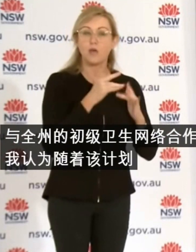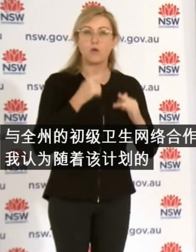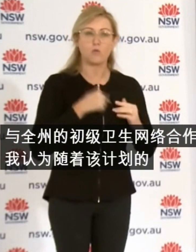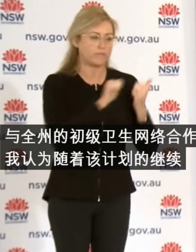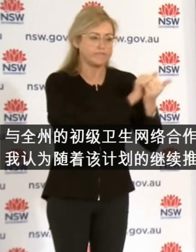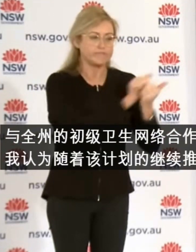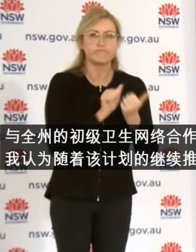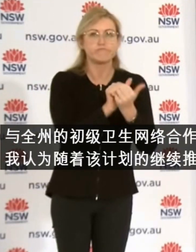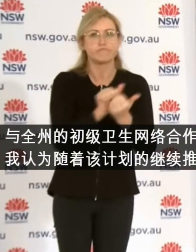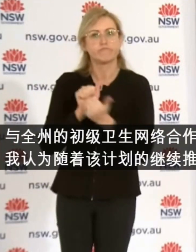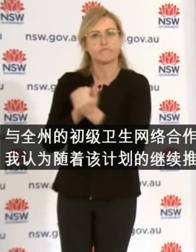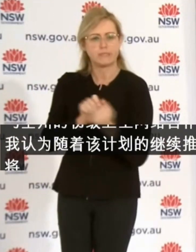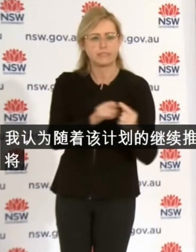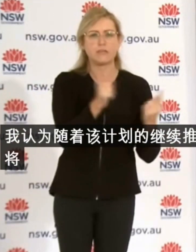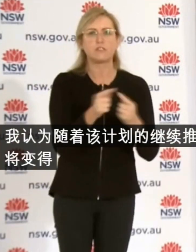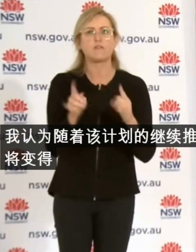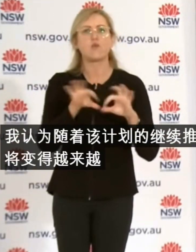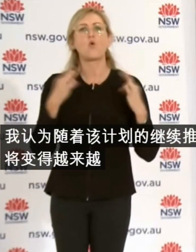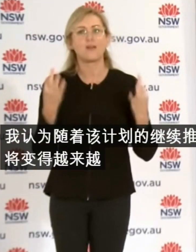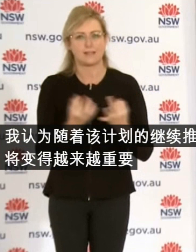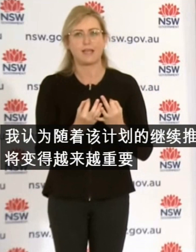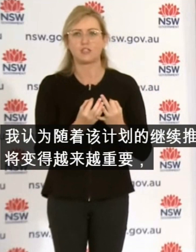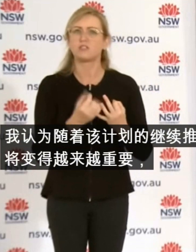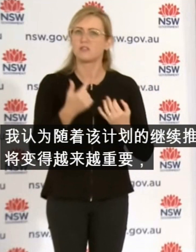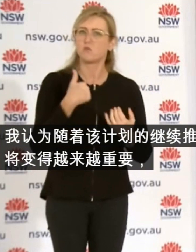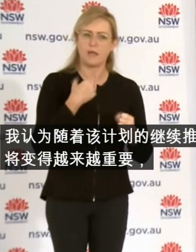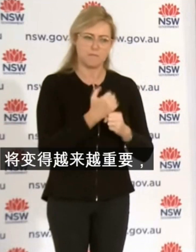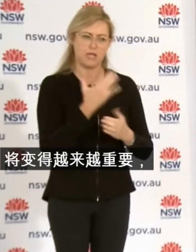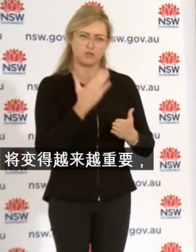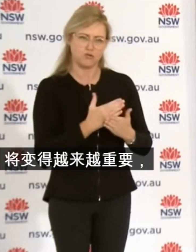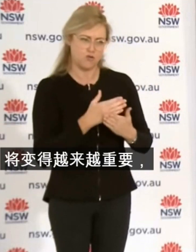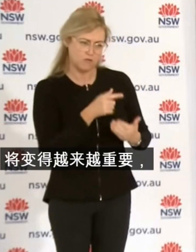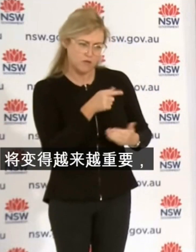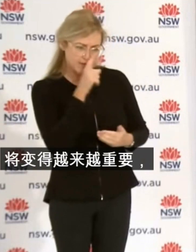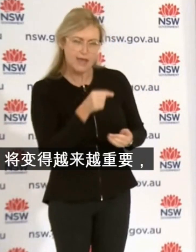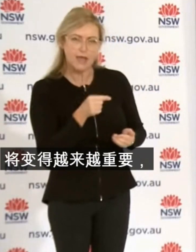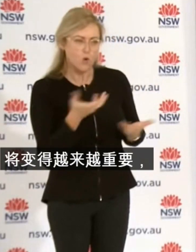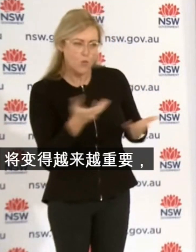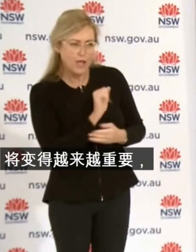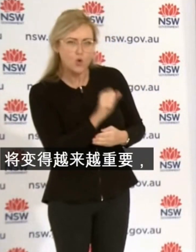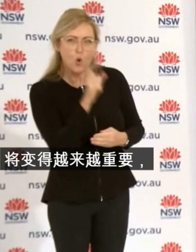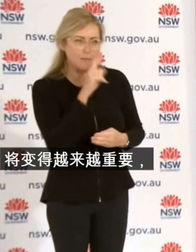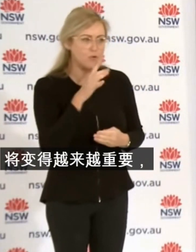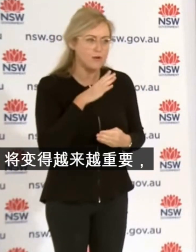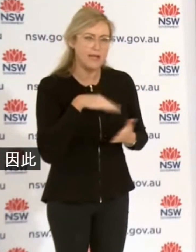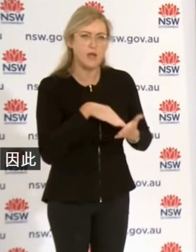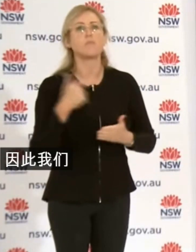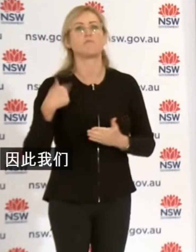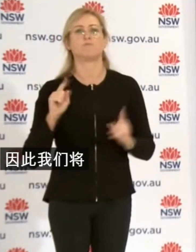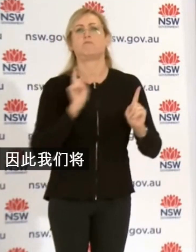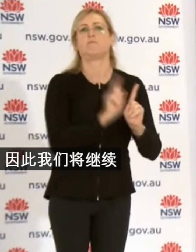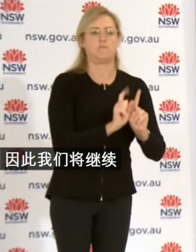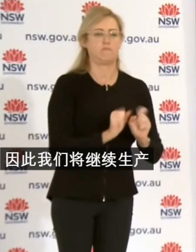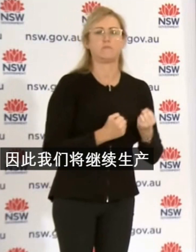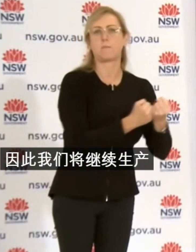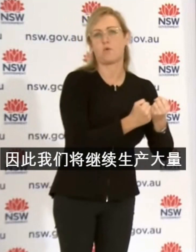the state, I think those models will become increasingly important as the program continues to roll out. So while we